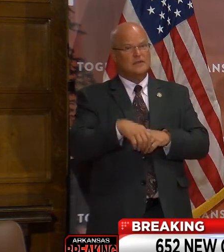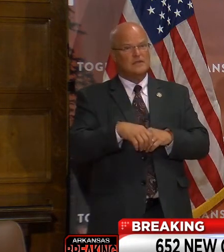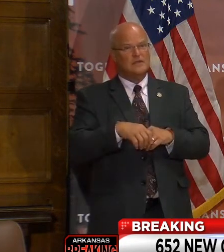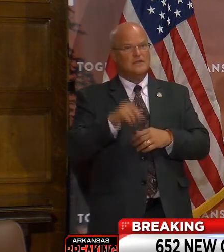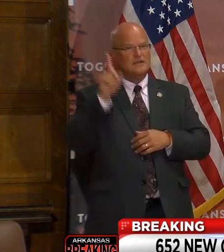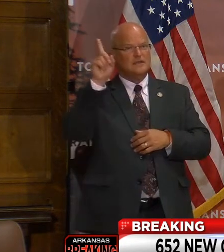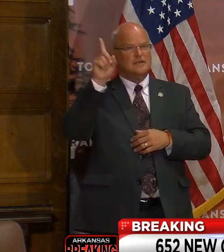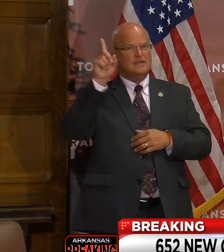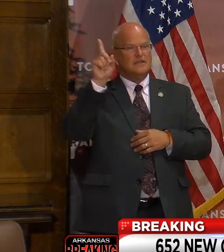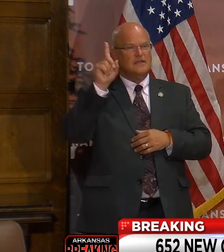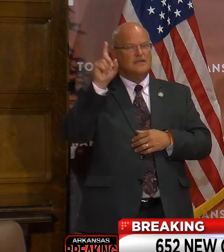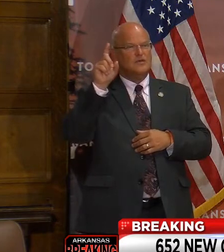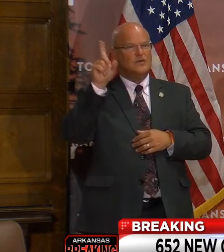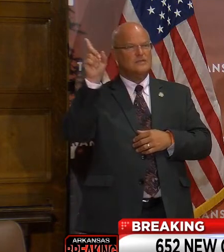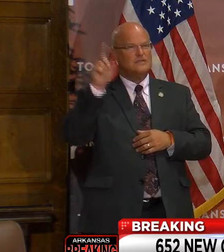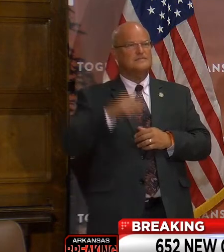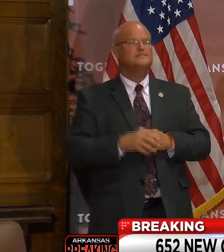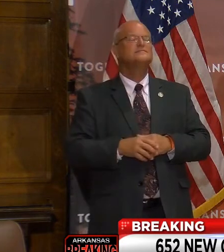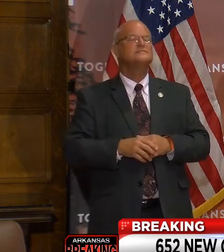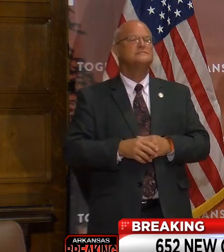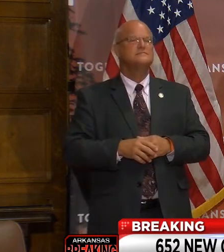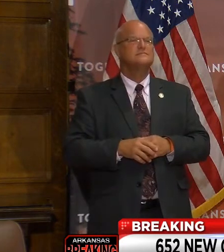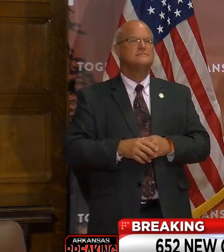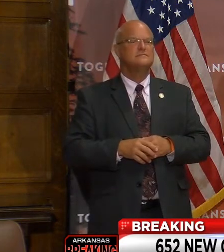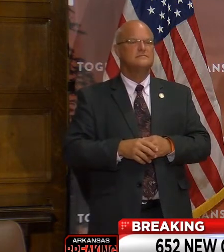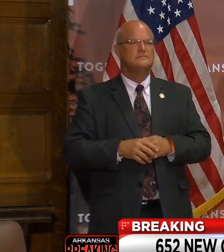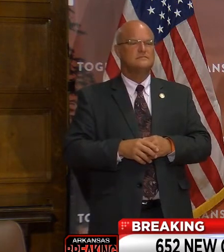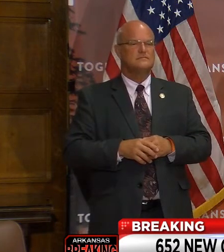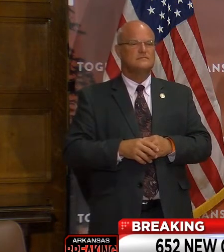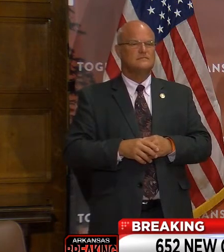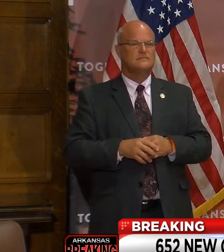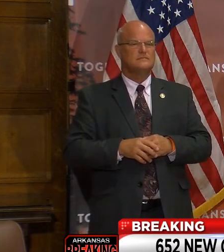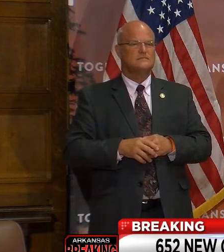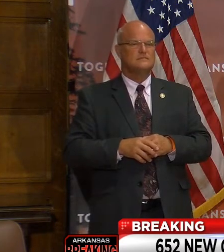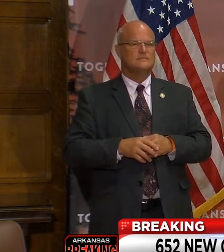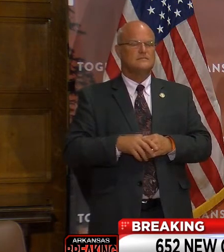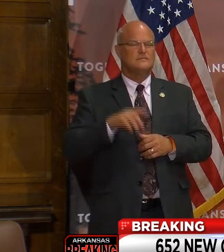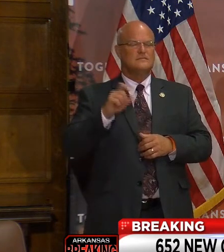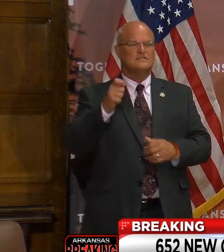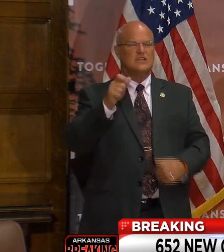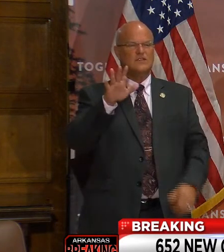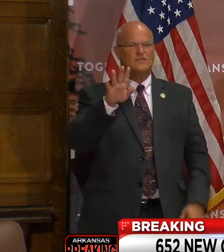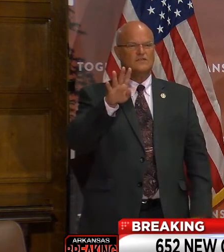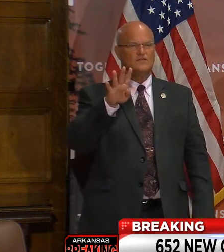go remotely. Is there a question there? Governor, it's Mitch over at Channel 4 and Fox.